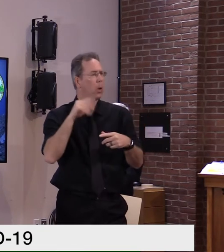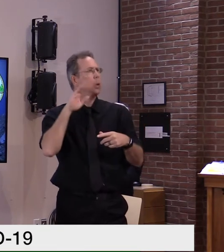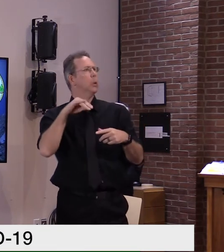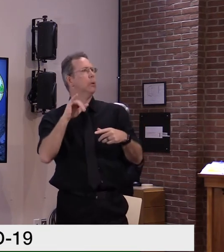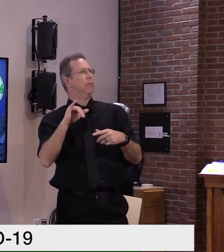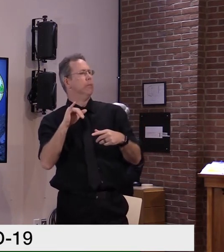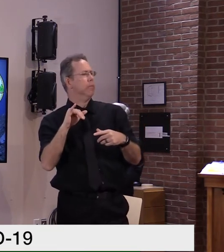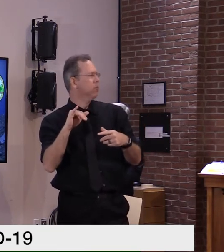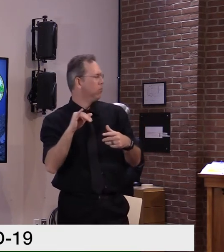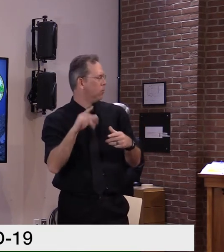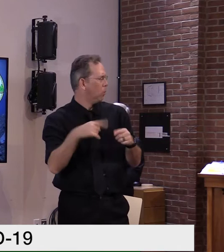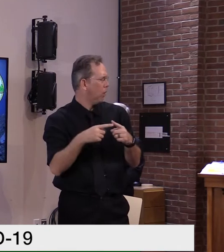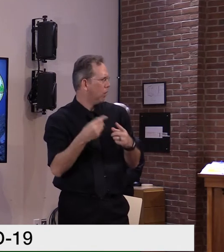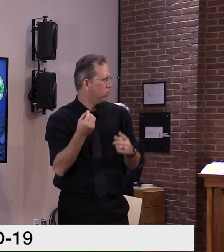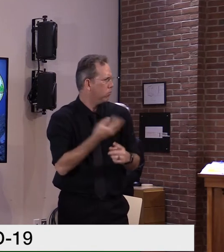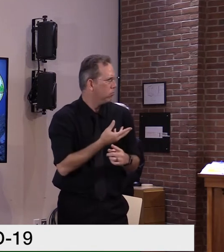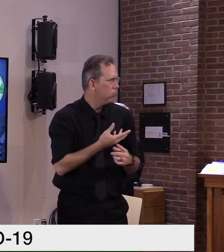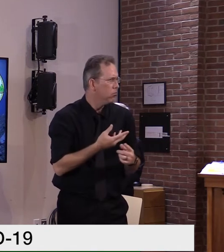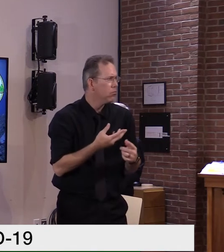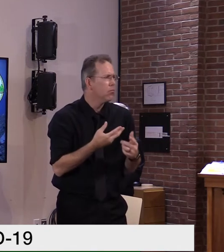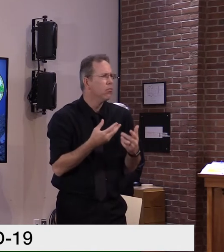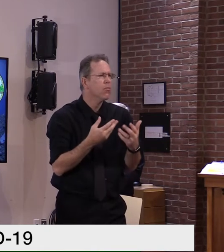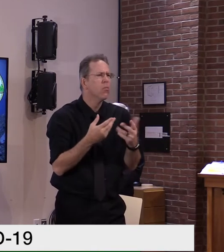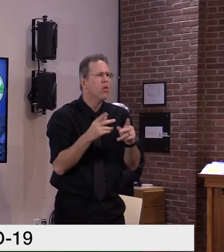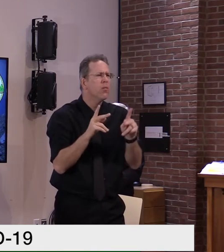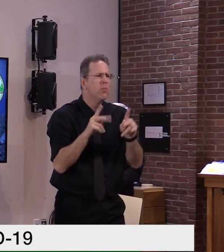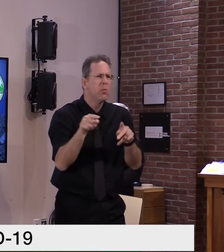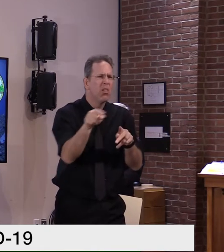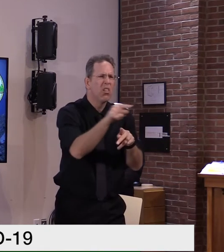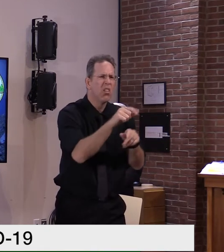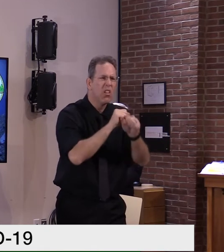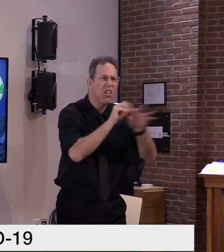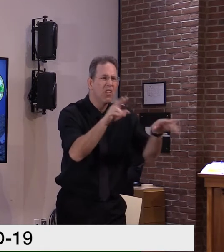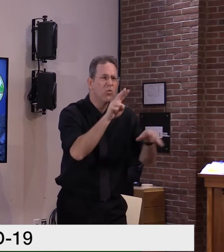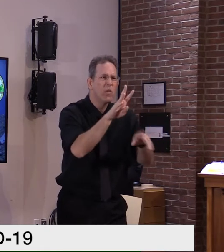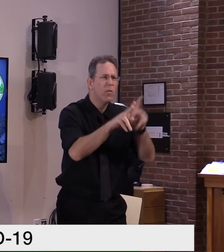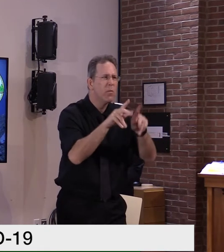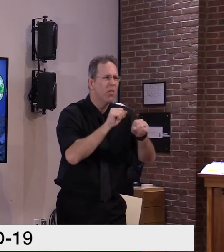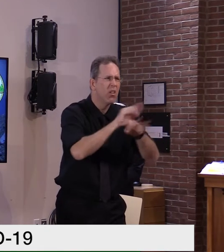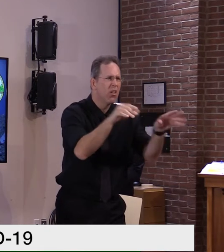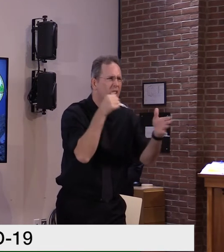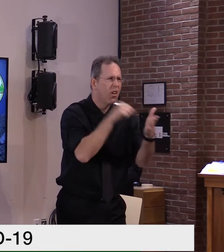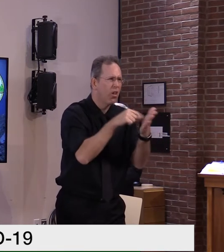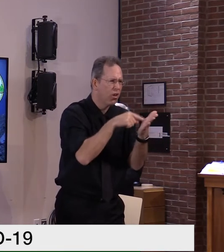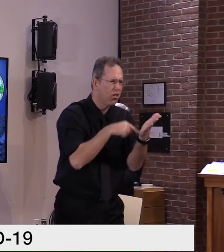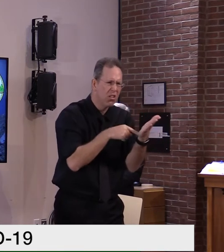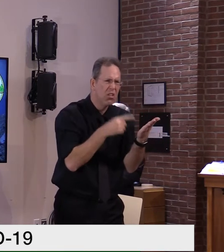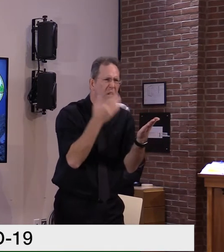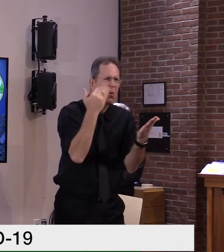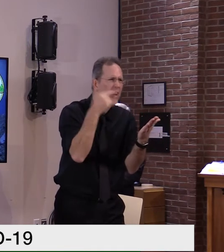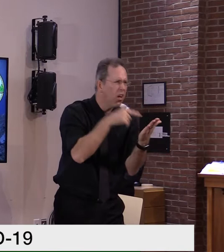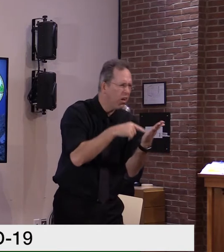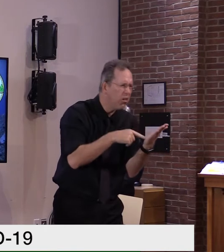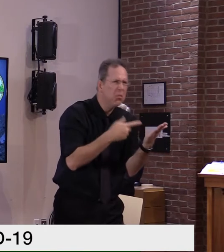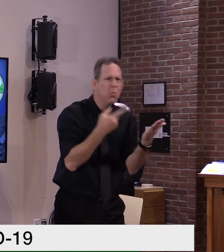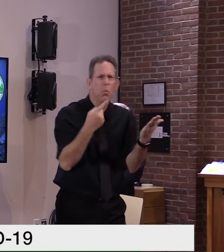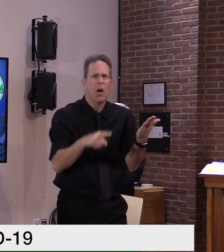impacted are wondering why. You explained some of the 72-hour delay in notifying